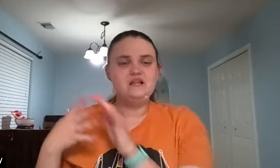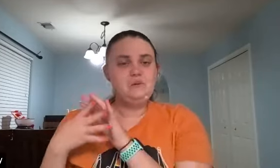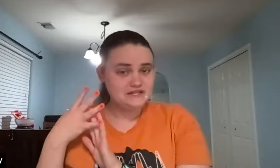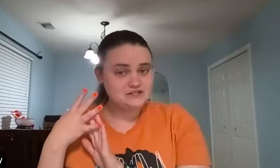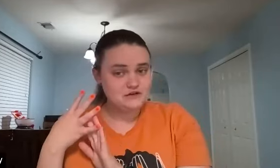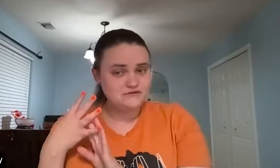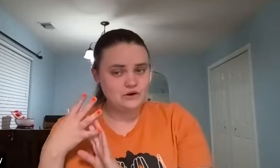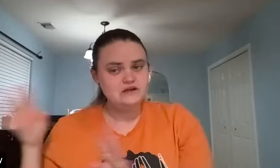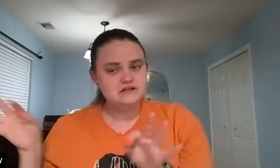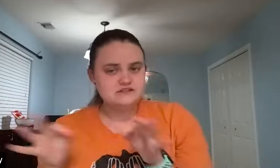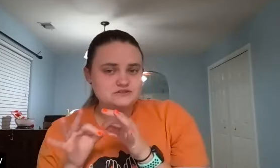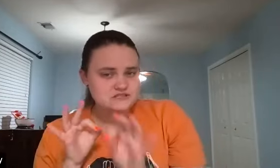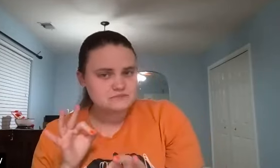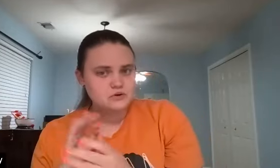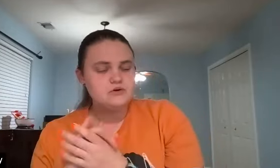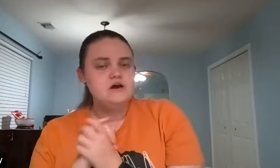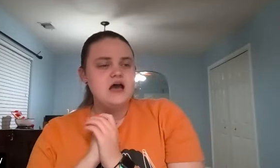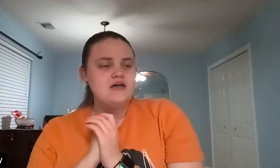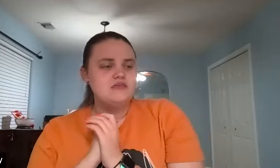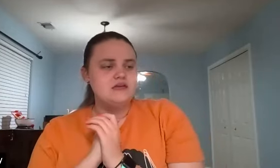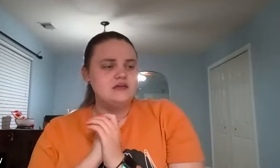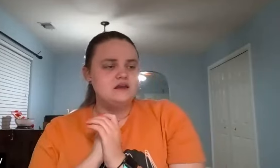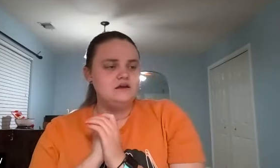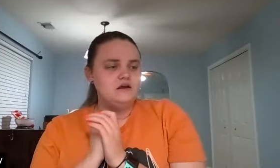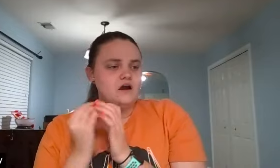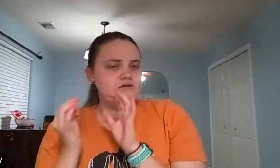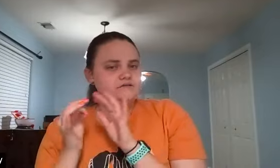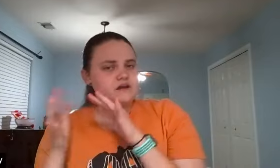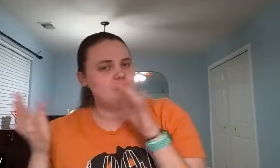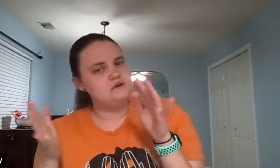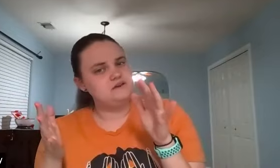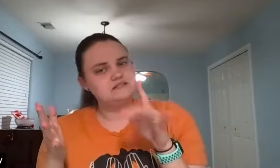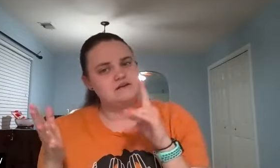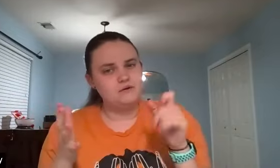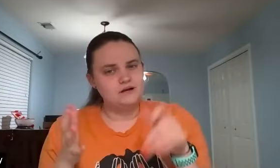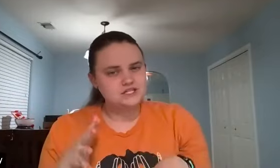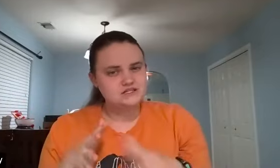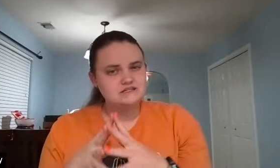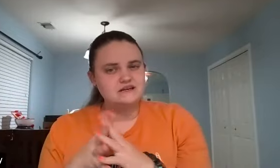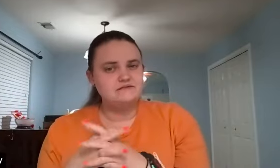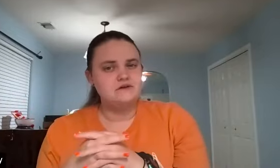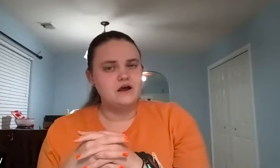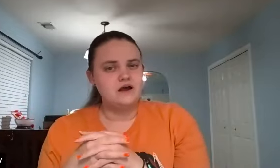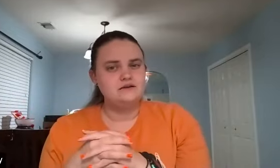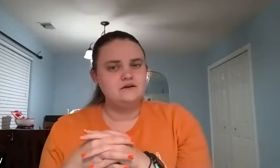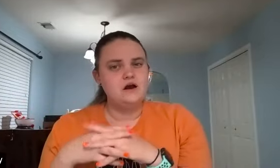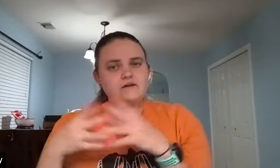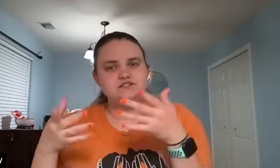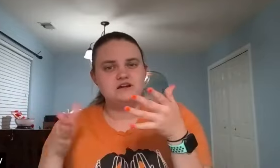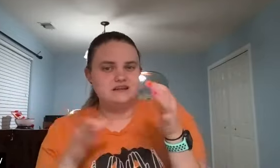We can do those 4 because those are simple. And then I'll leave it kind of open if you guys have questions. And if not, I'll let you guys kind